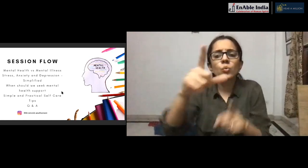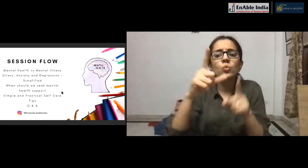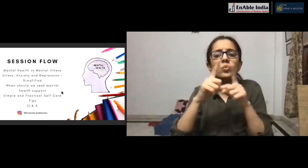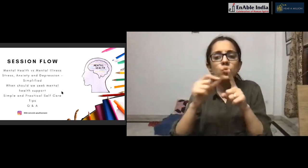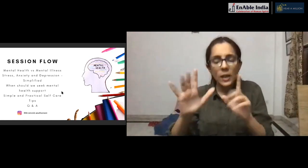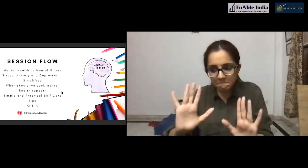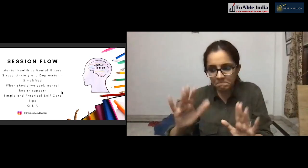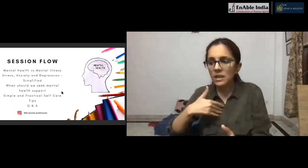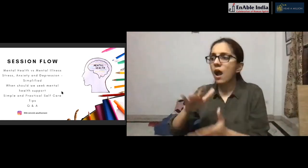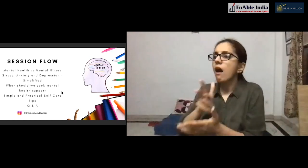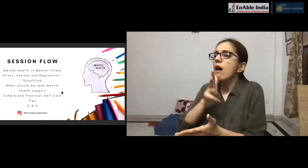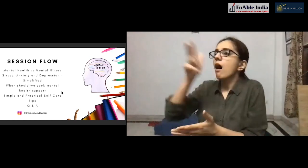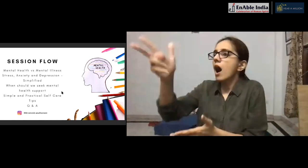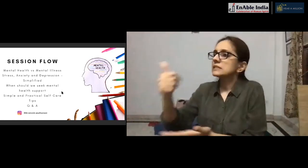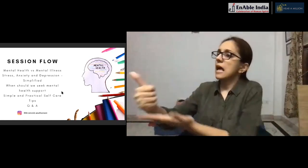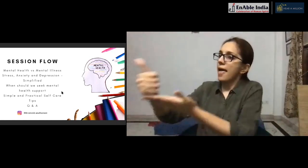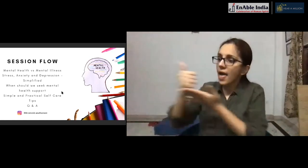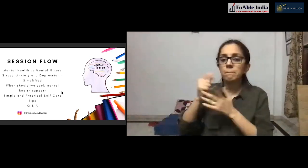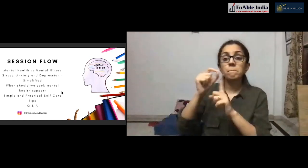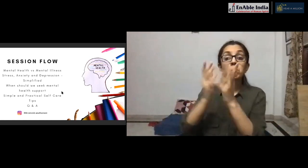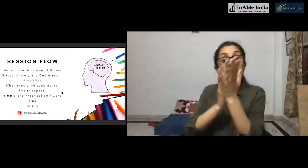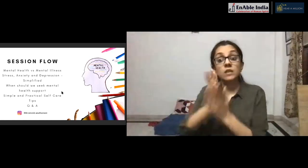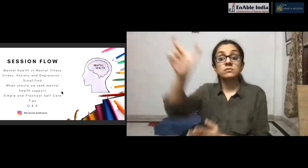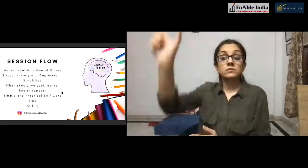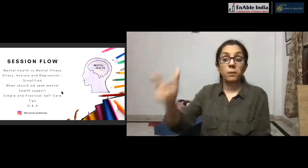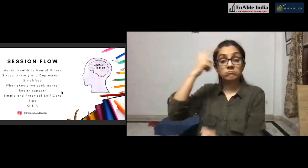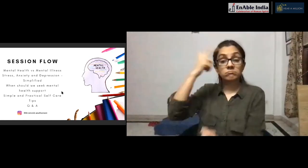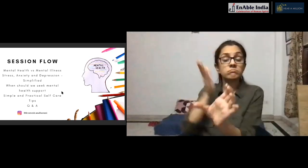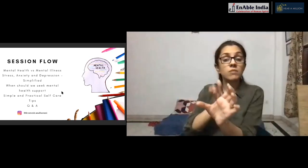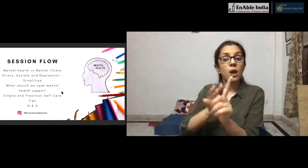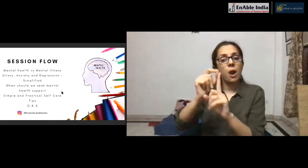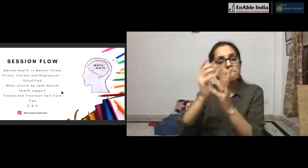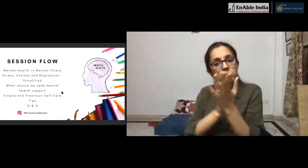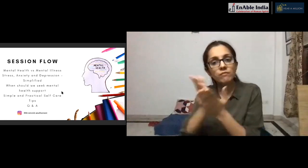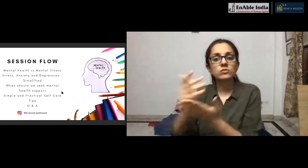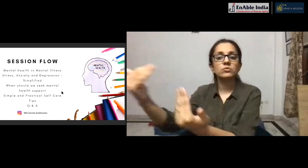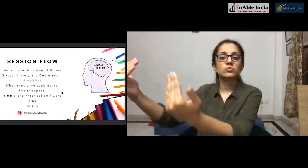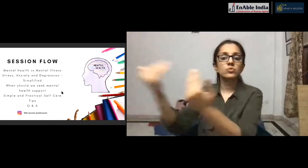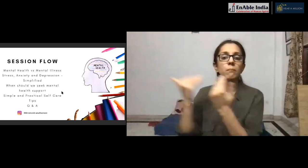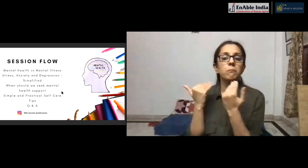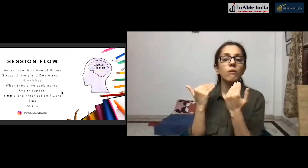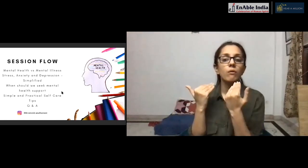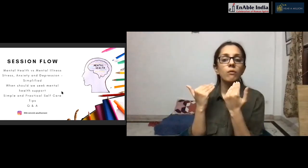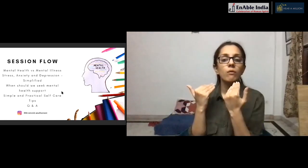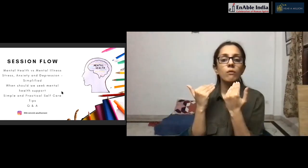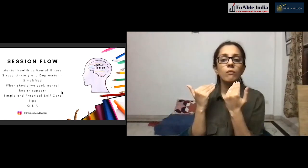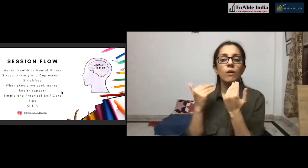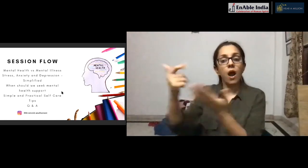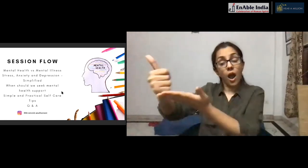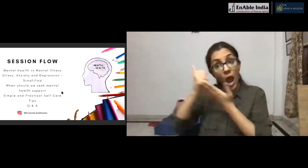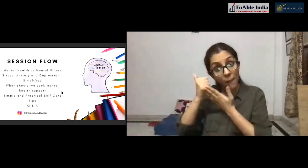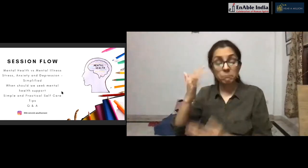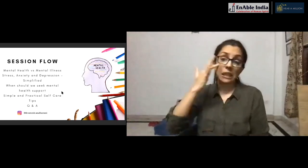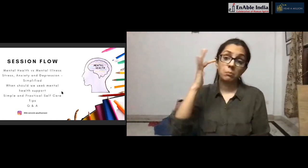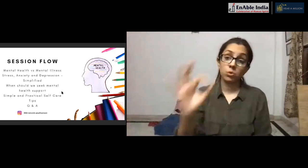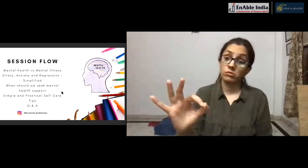seek support and let the professional decide. But asking for support is really, really important. And when